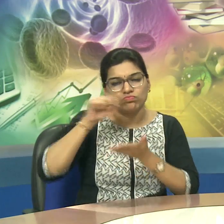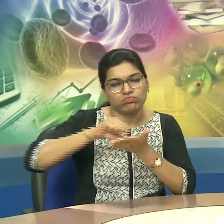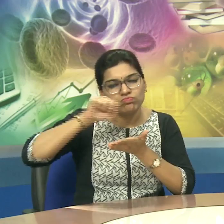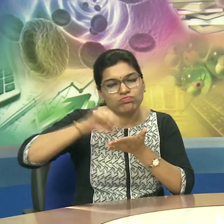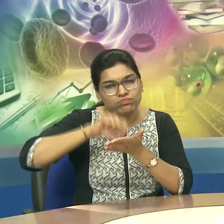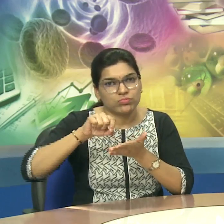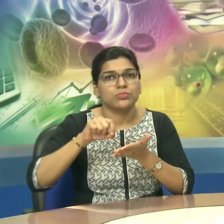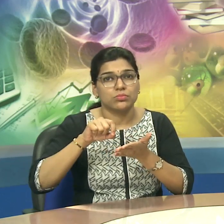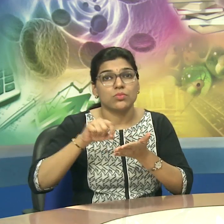This story